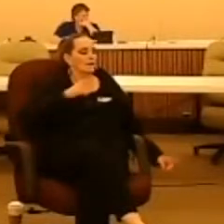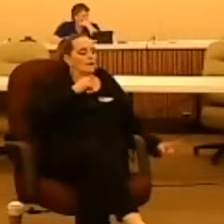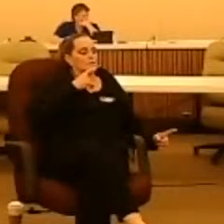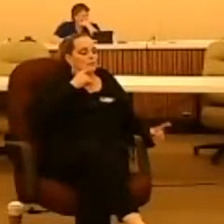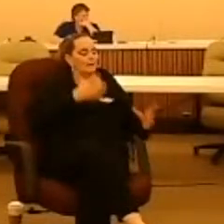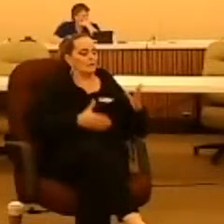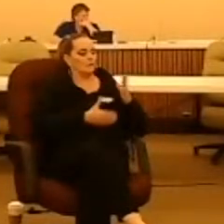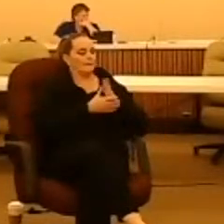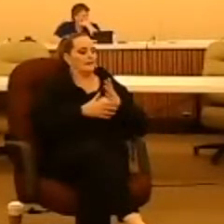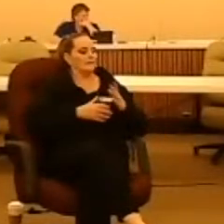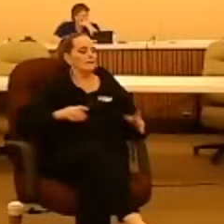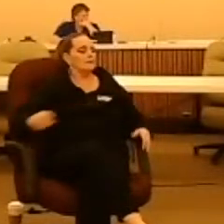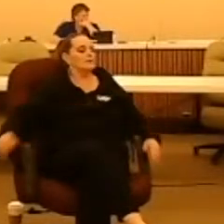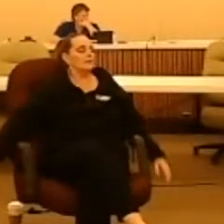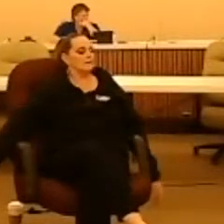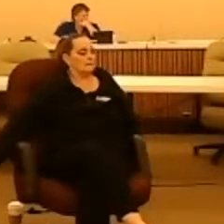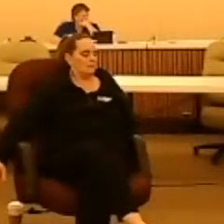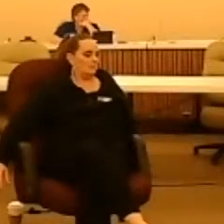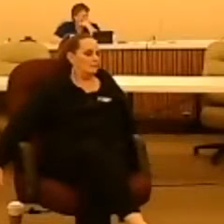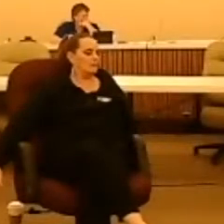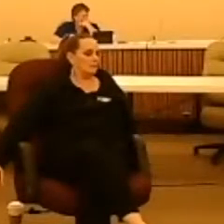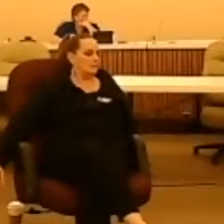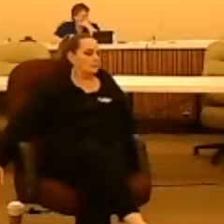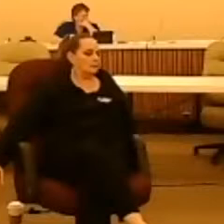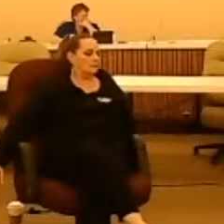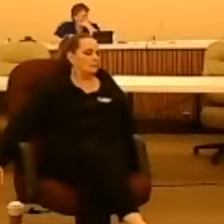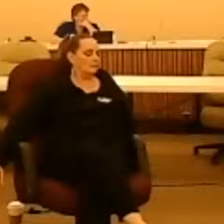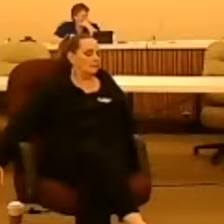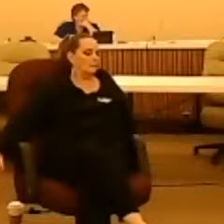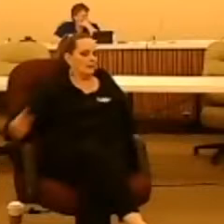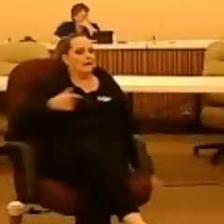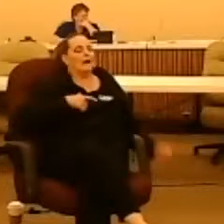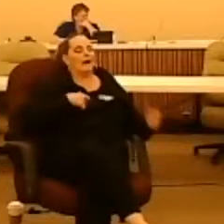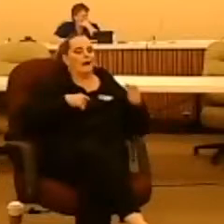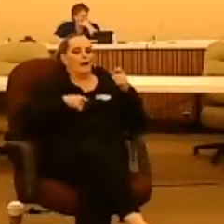Yeah, I'll make a motion to amend that we add the shuttle.